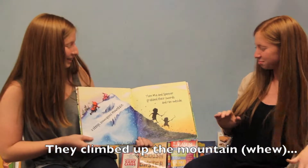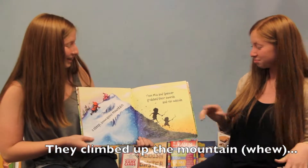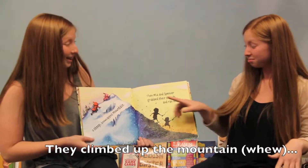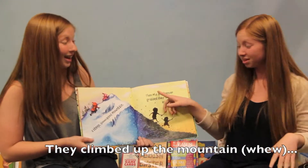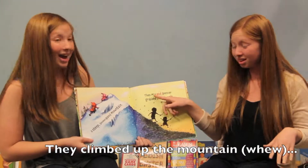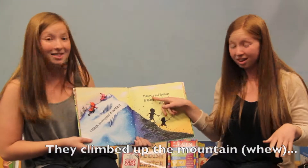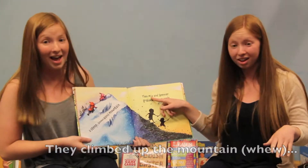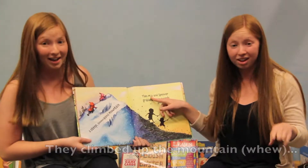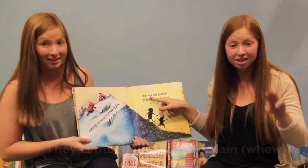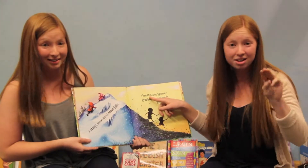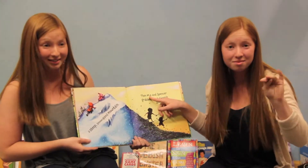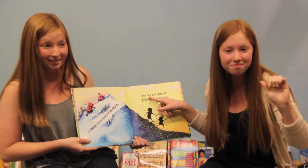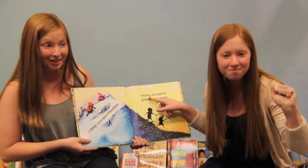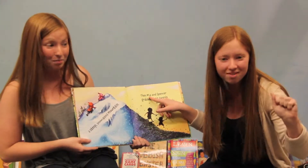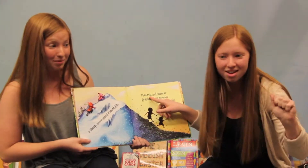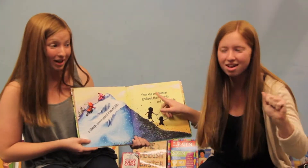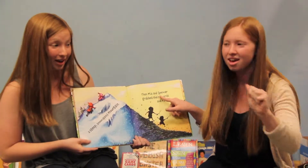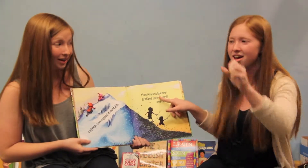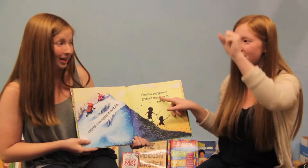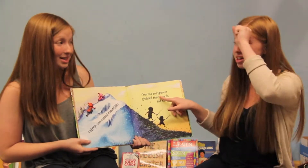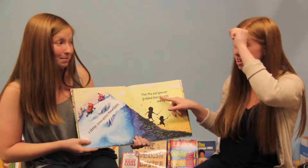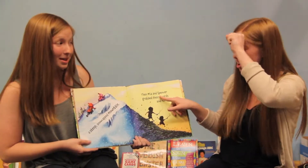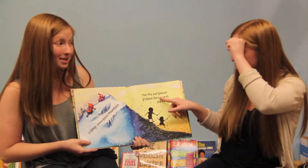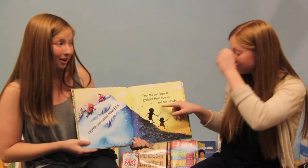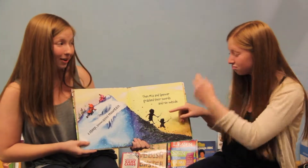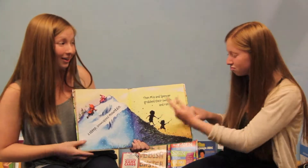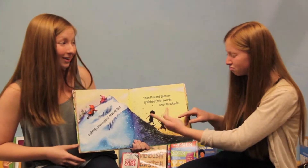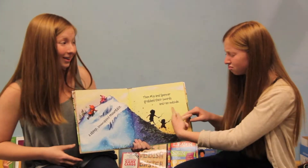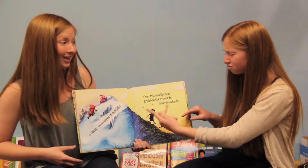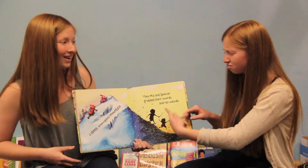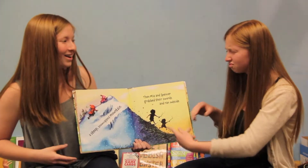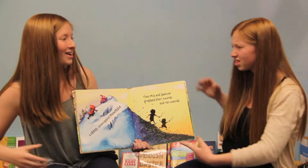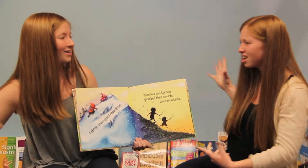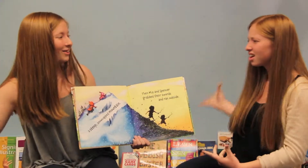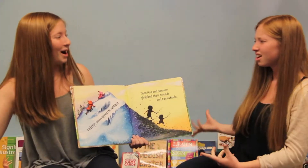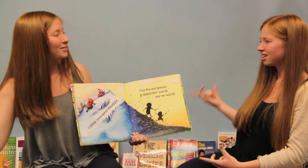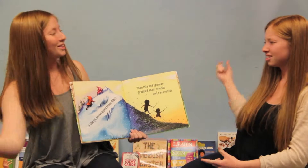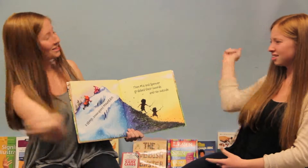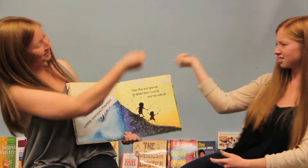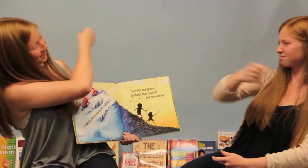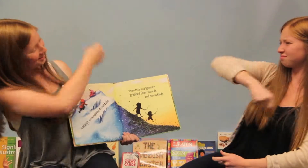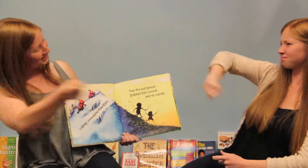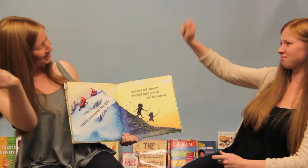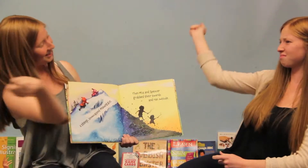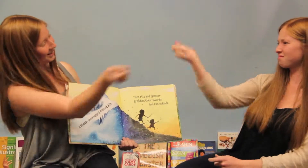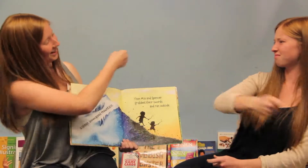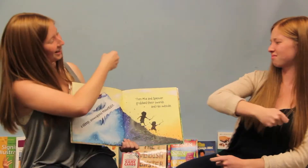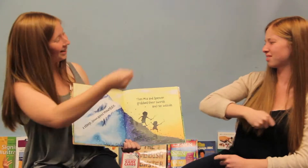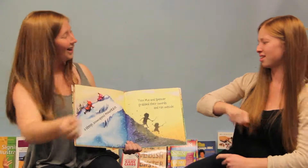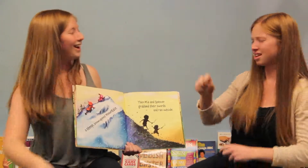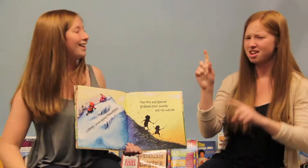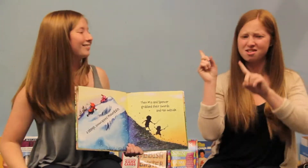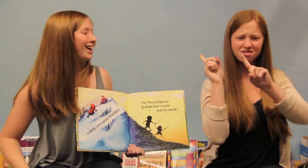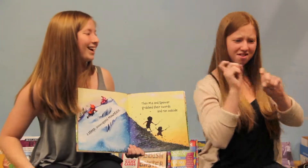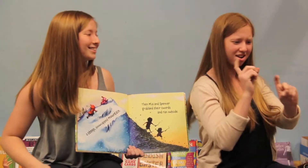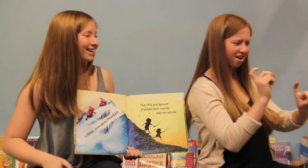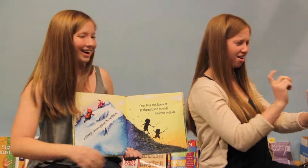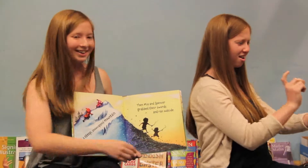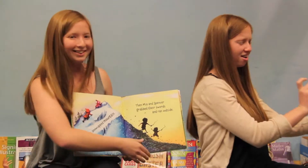And then, Mia and Spencer grabbed their swords and ran outside.